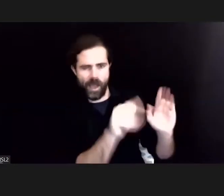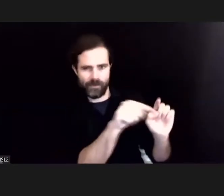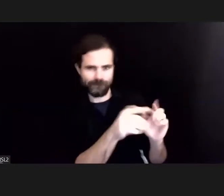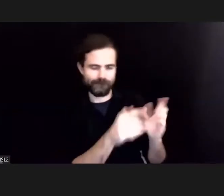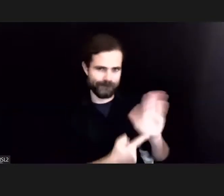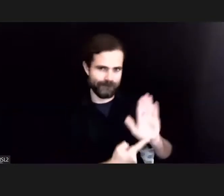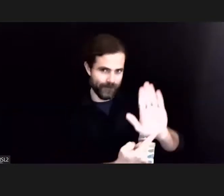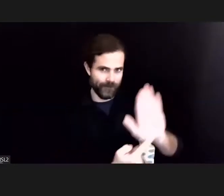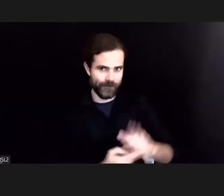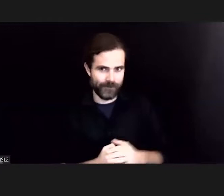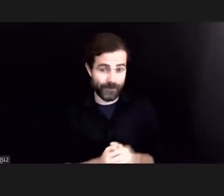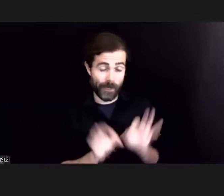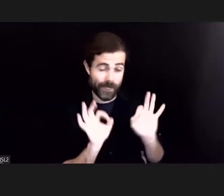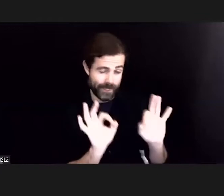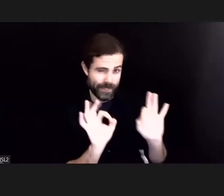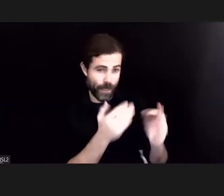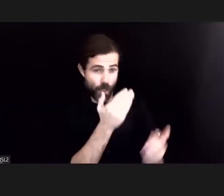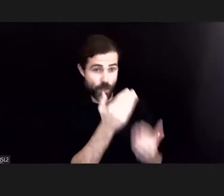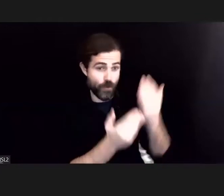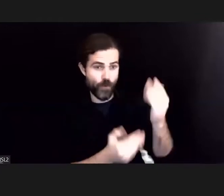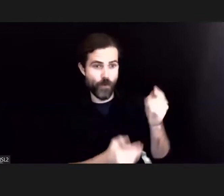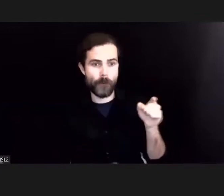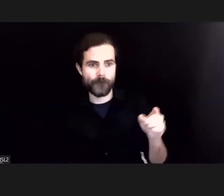A new detail project again,